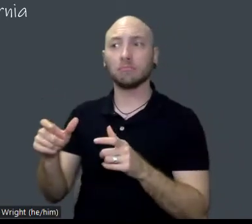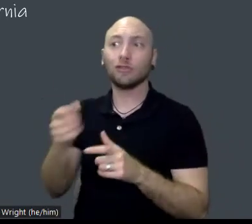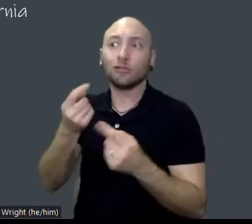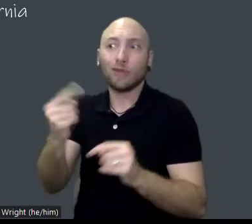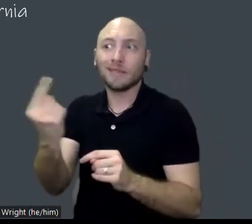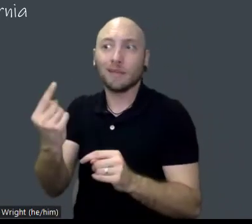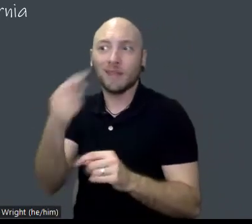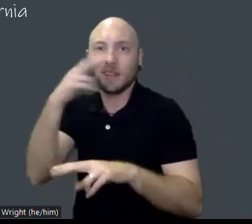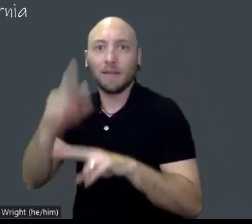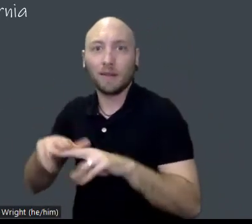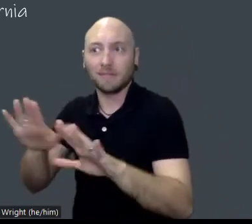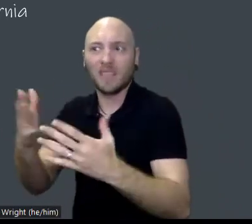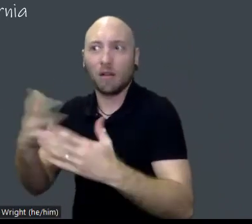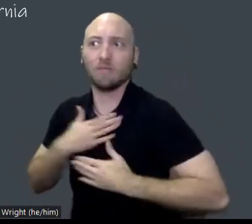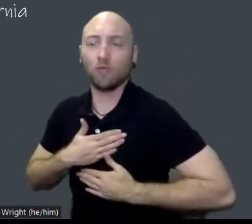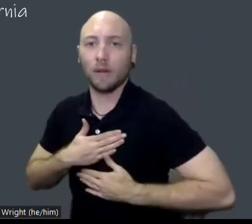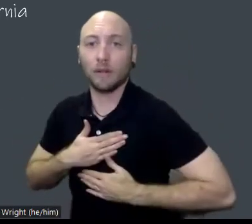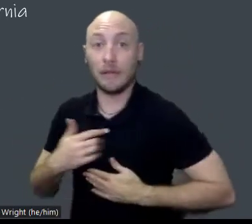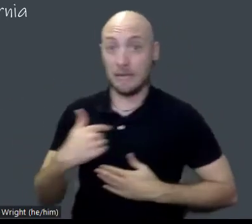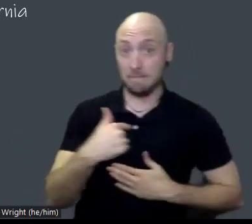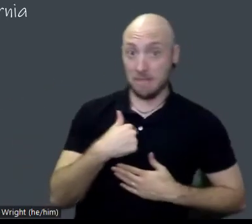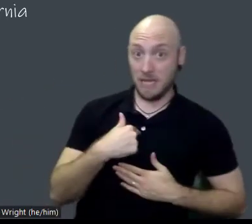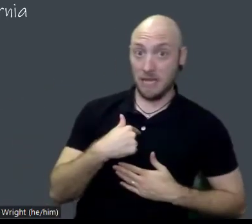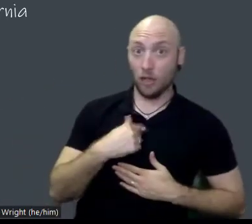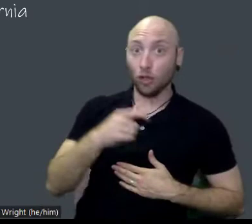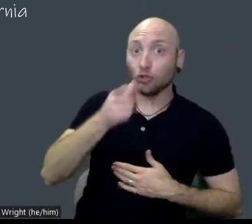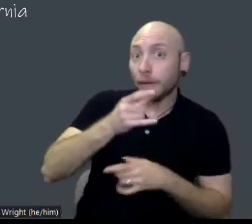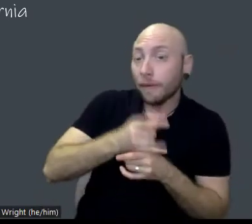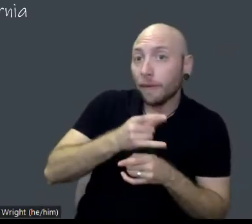ingest a substance and it feels like the piece of